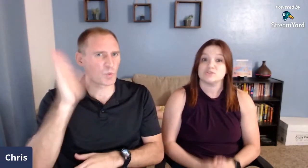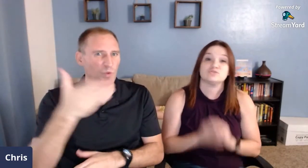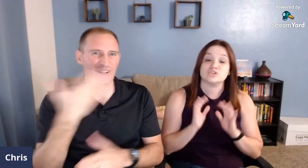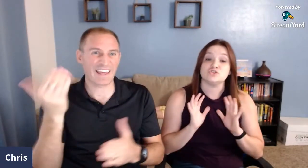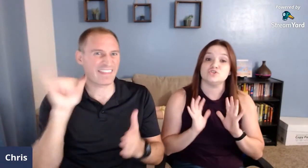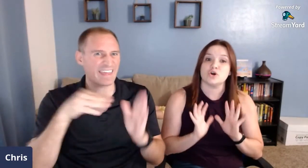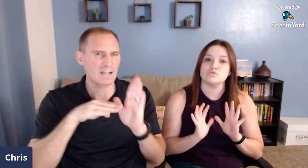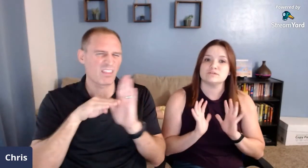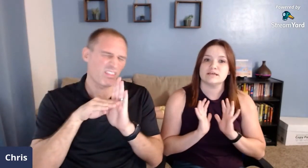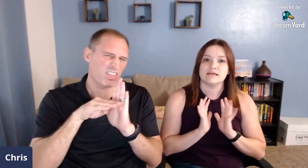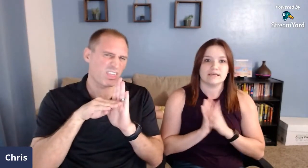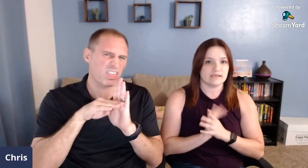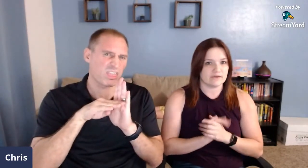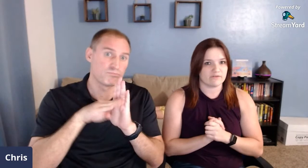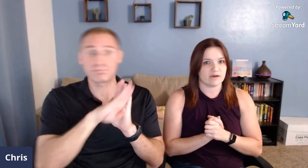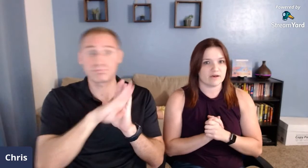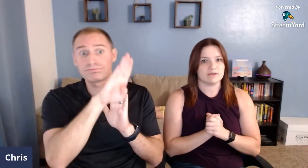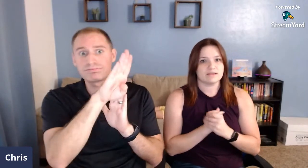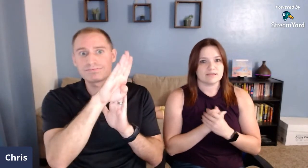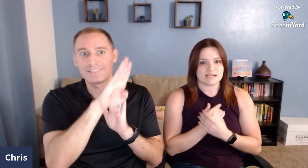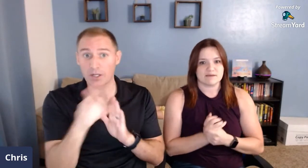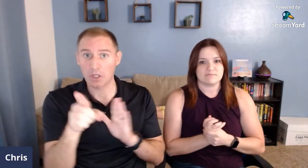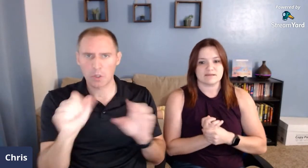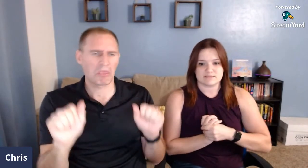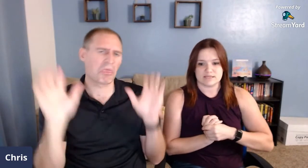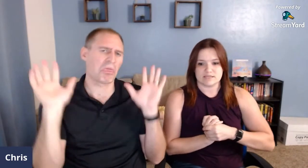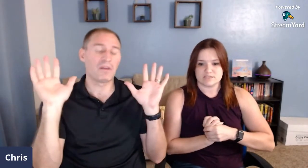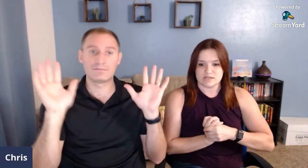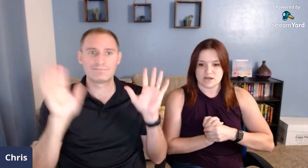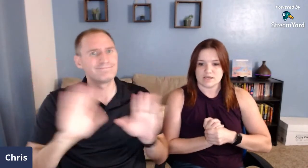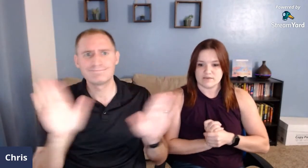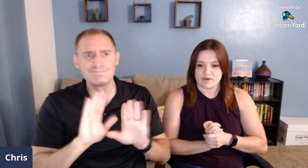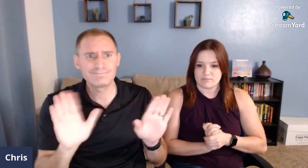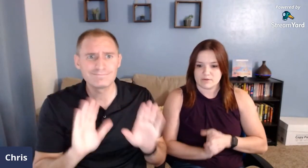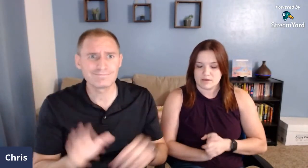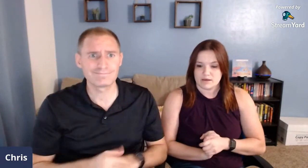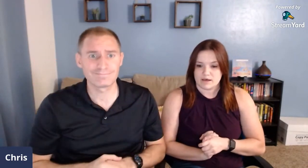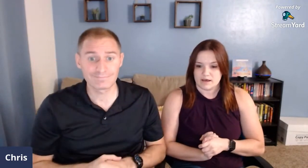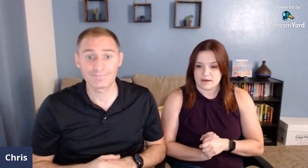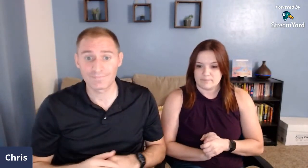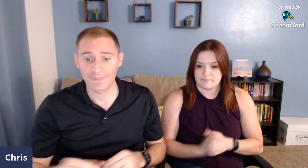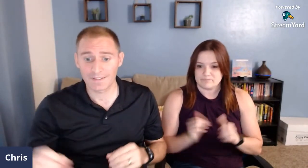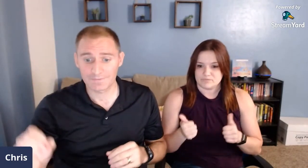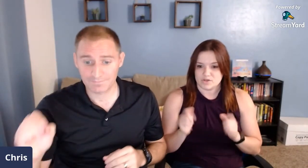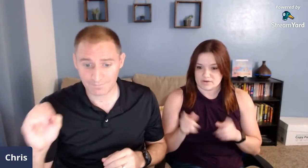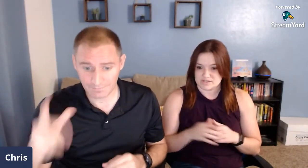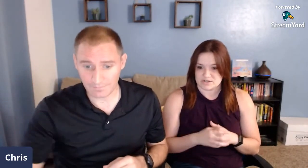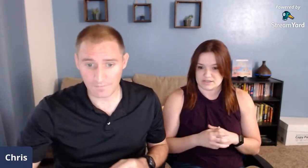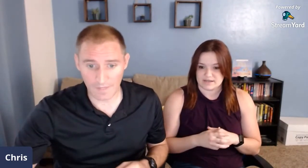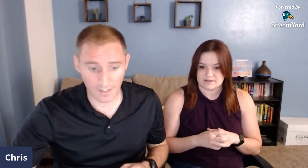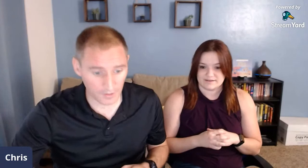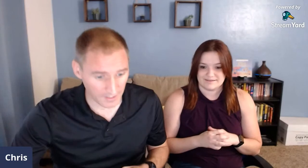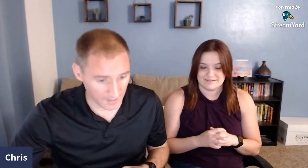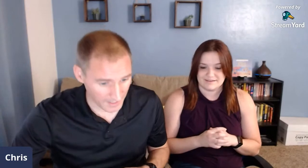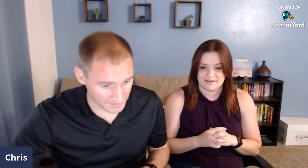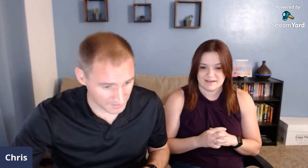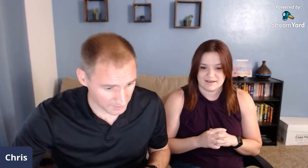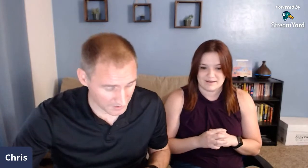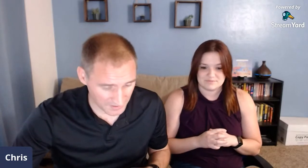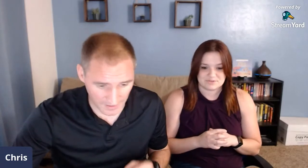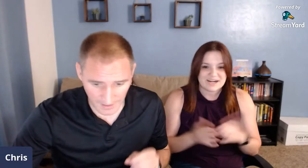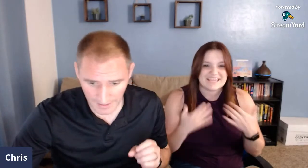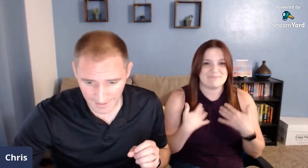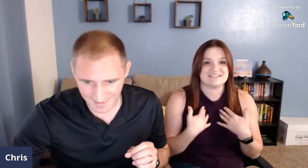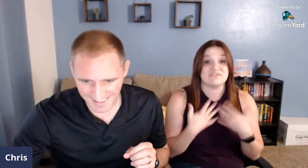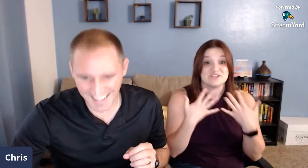those plateaus. Just don't give up. That's my biggest thing, is to not give up. You ready to start that? Okay, yeah,